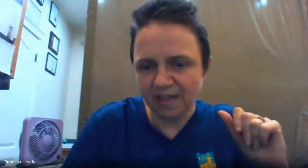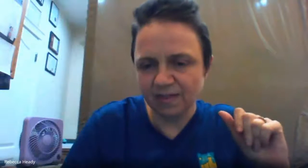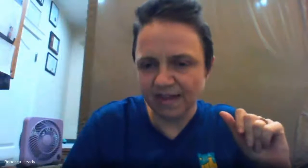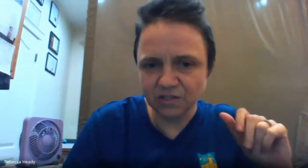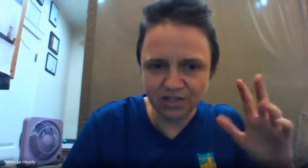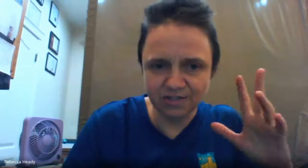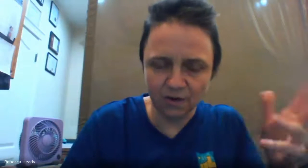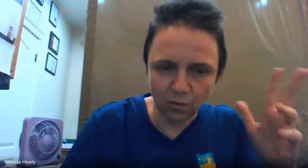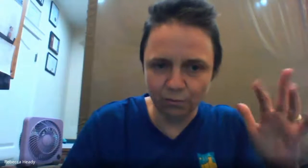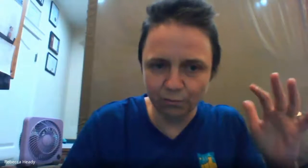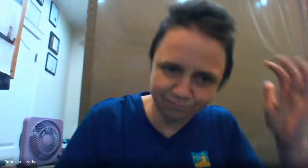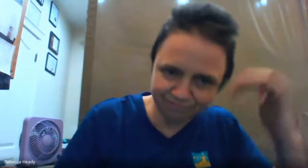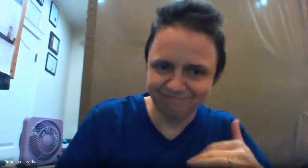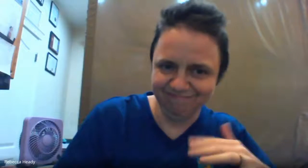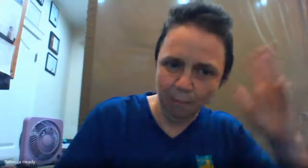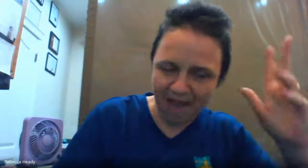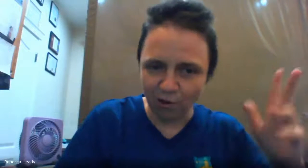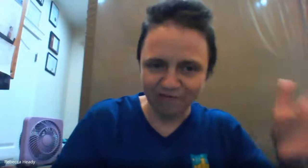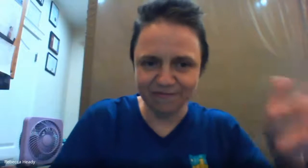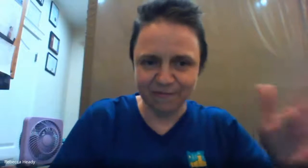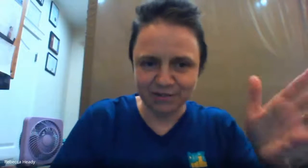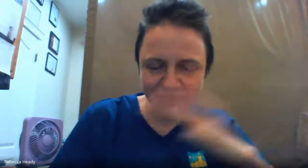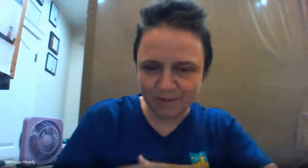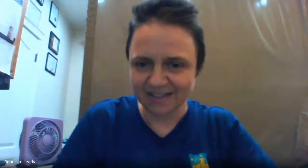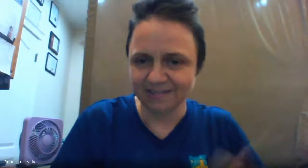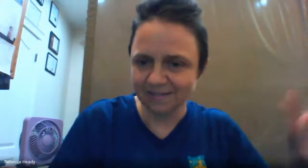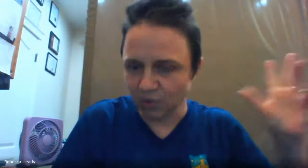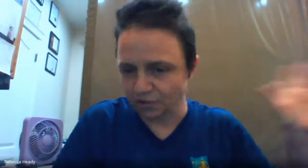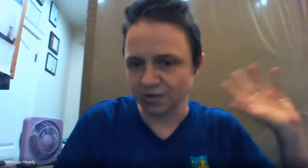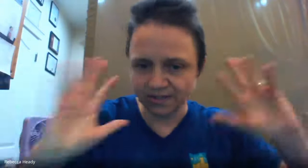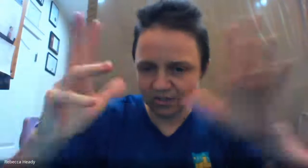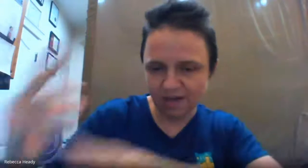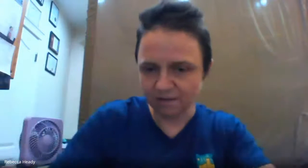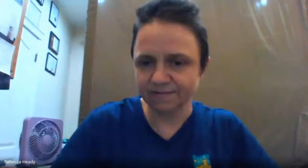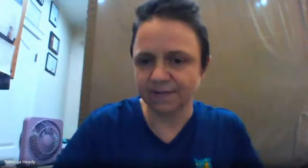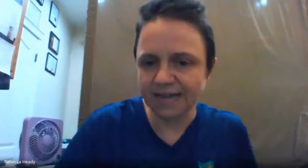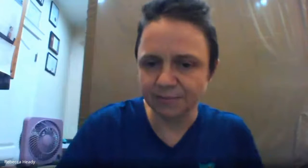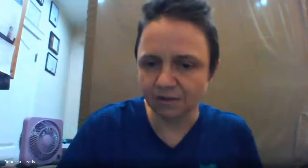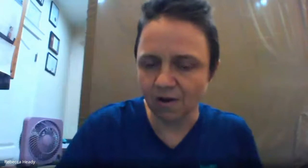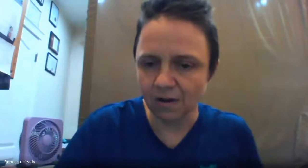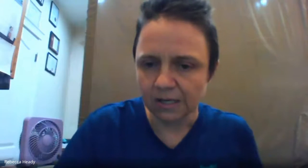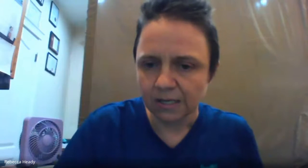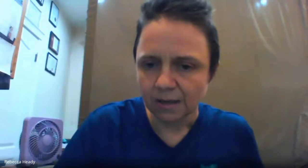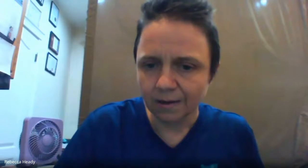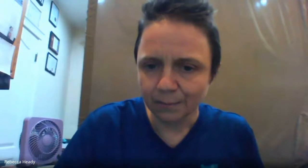just male first, female second culture. It's just kind of adapted along.